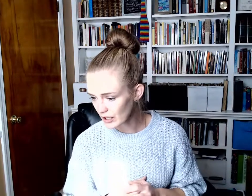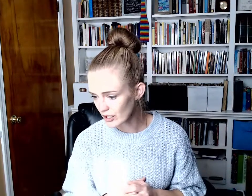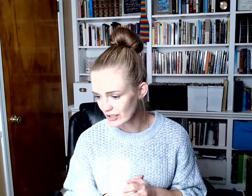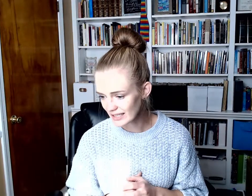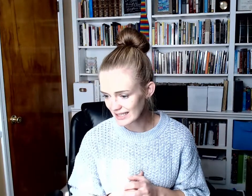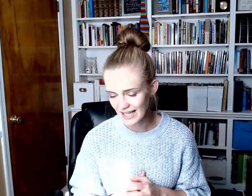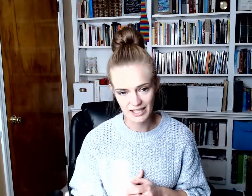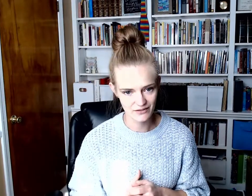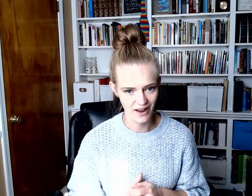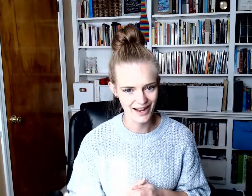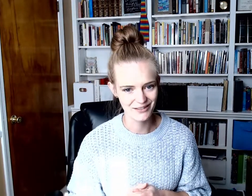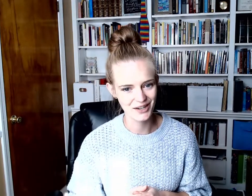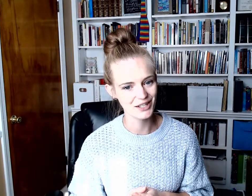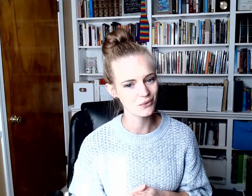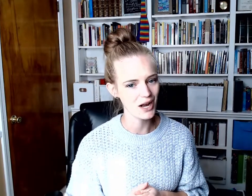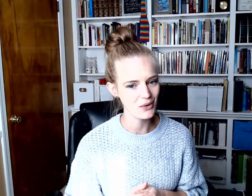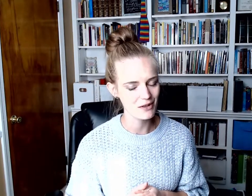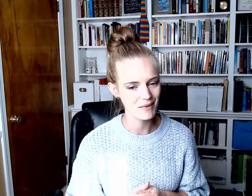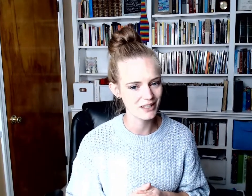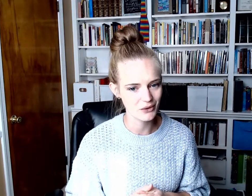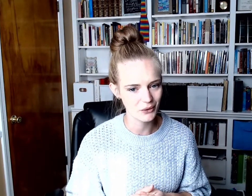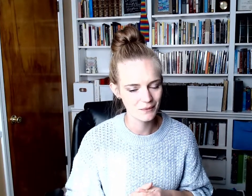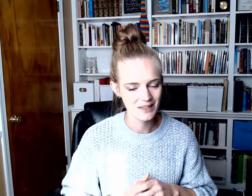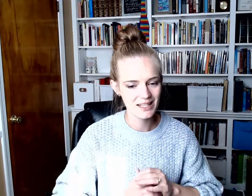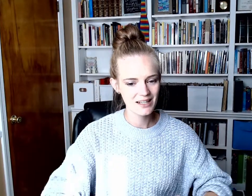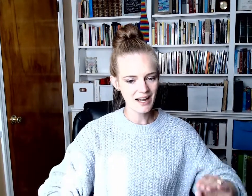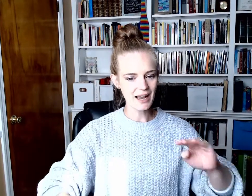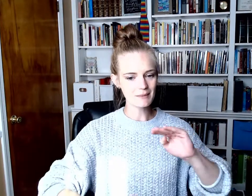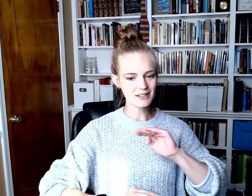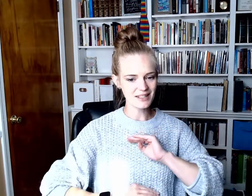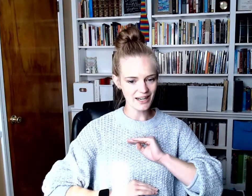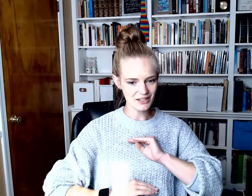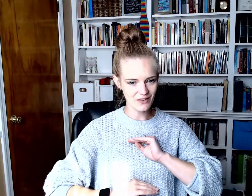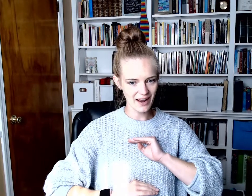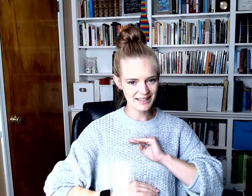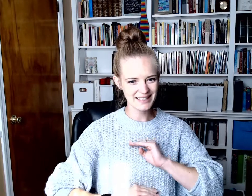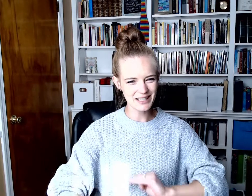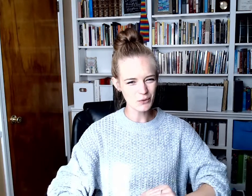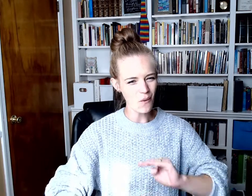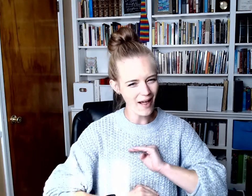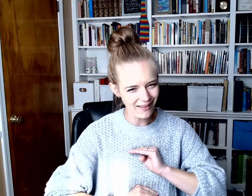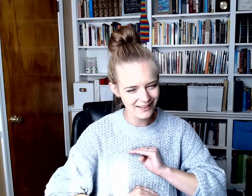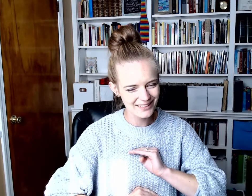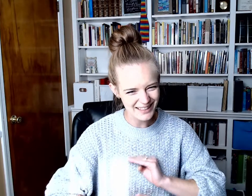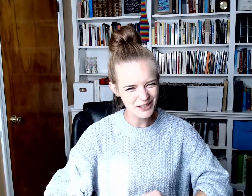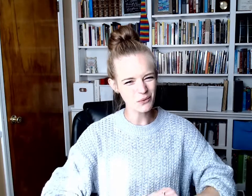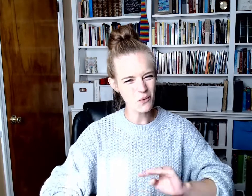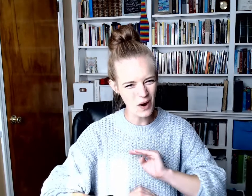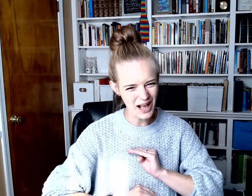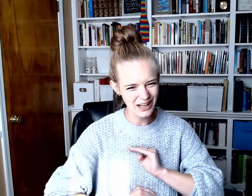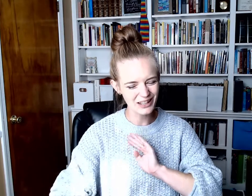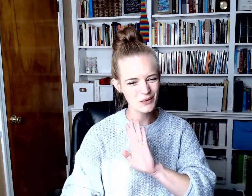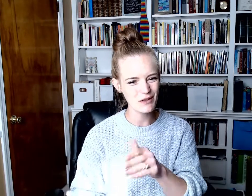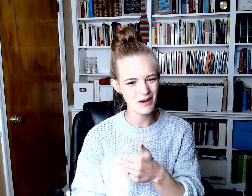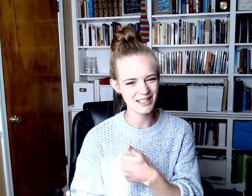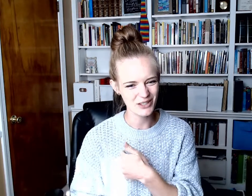learned satisfied, for it is well with my soul. I am satisfied because it is well. It is well with my